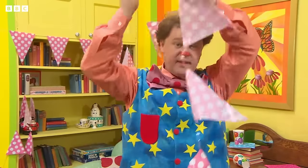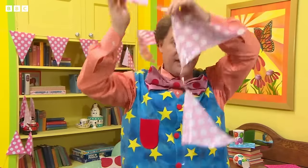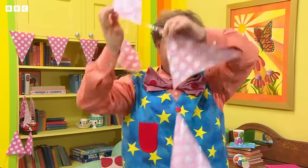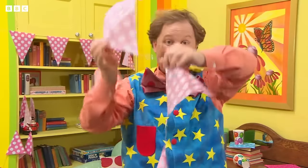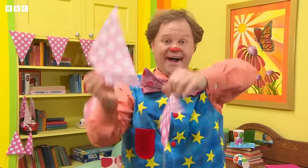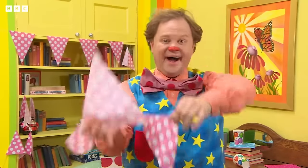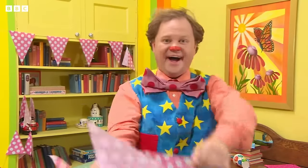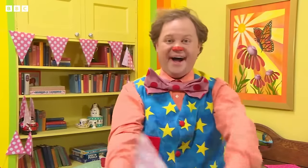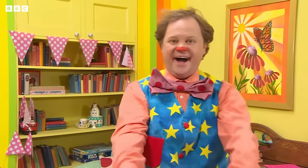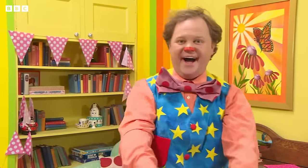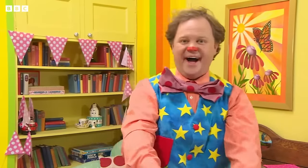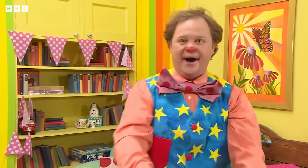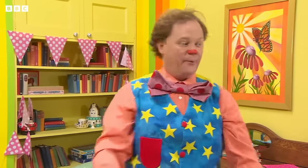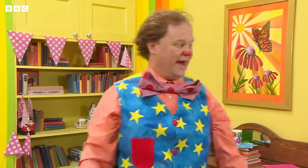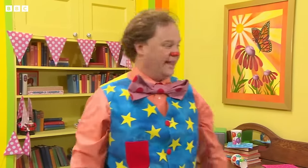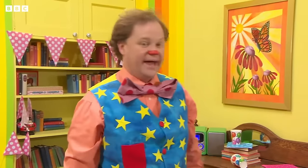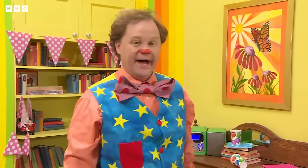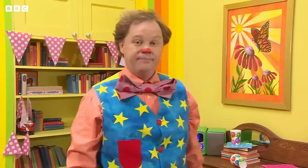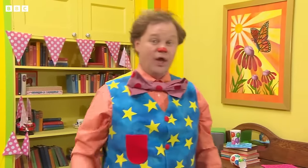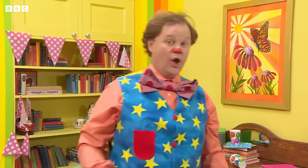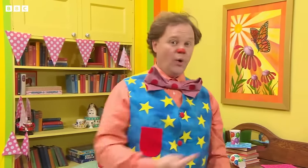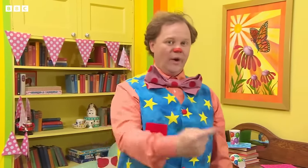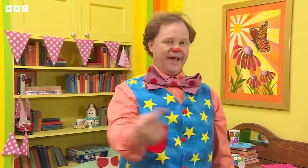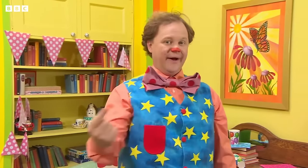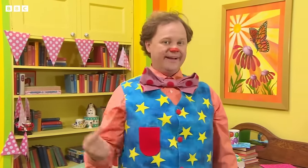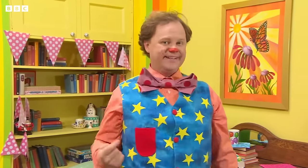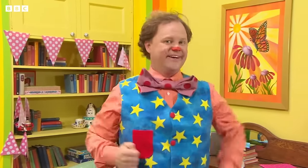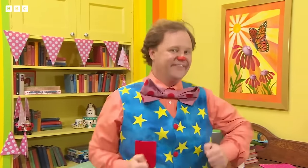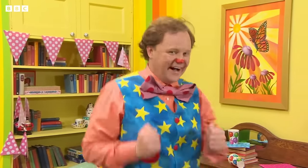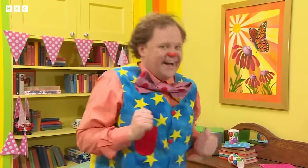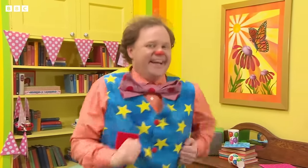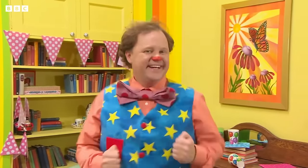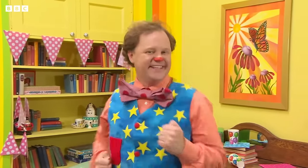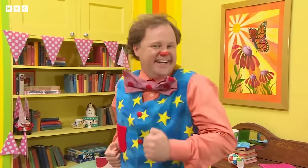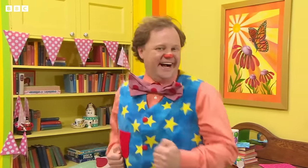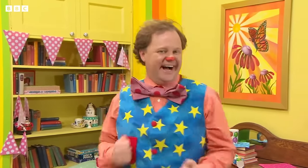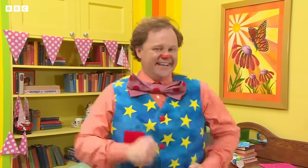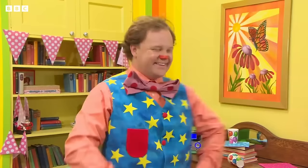party? Aha! Well, we're going to, dance!